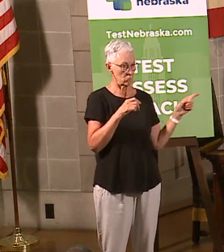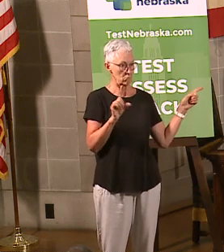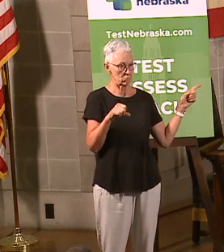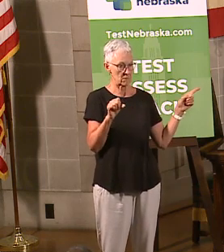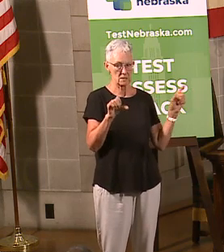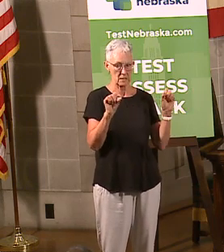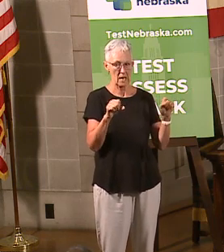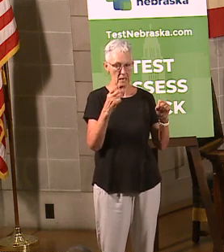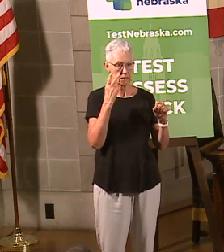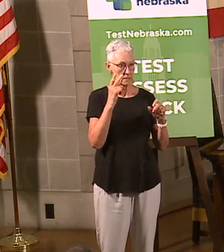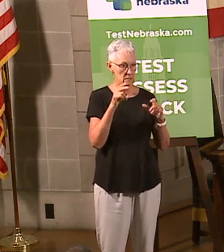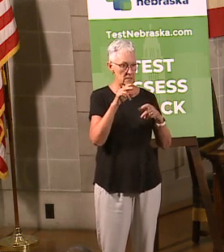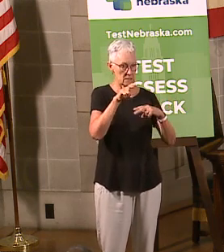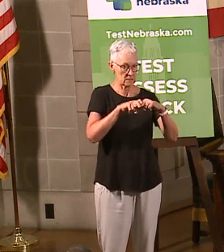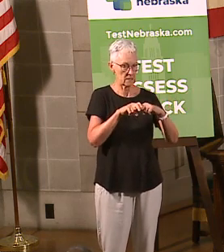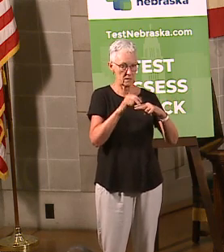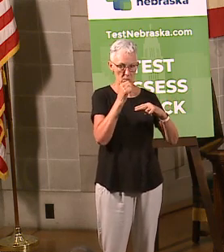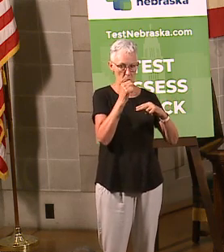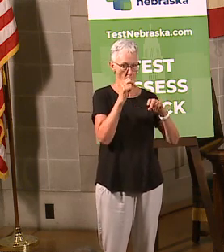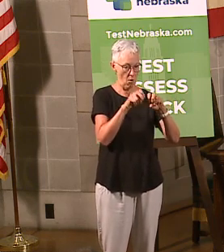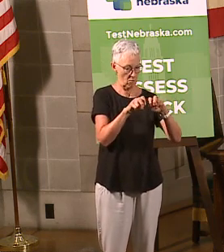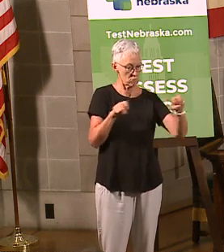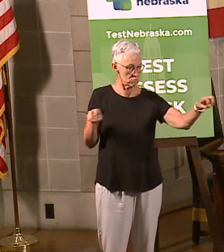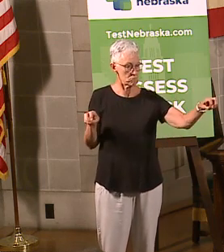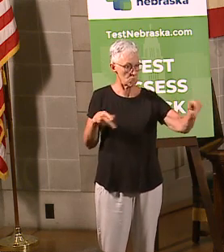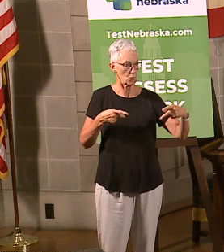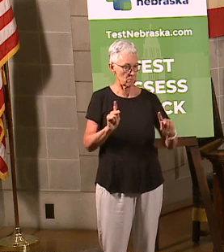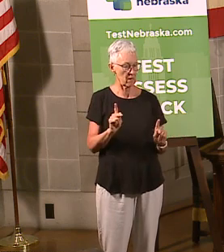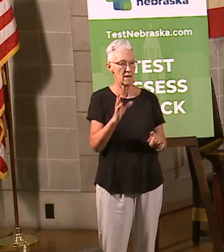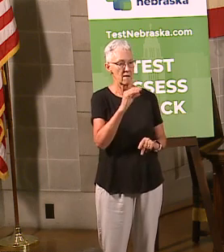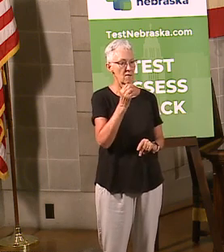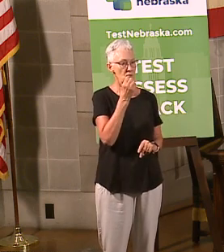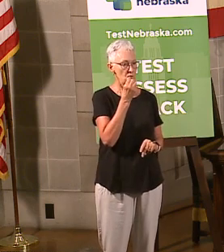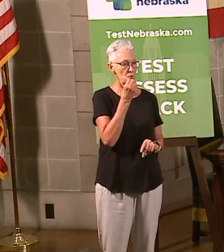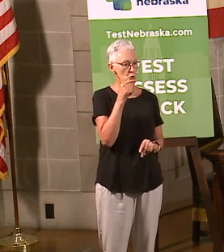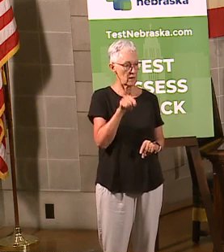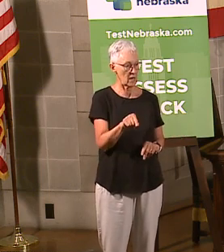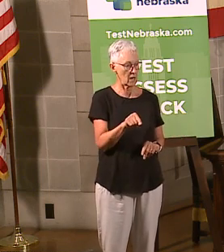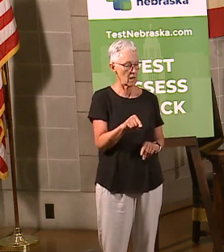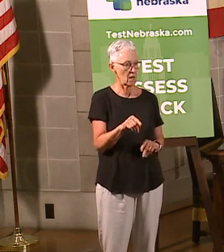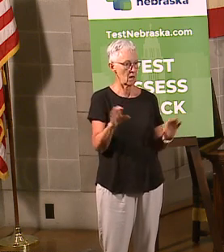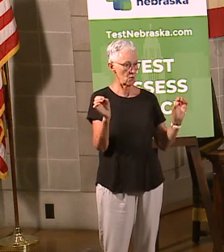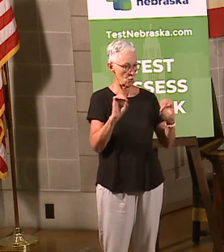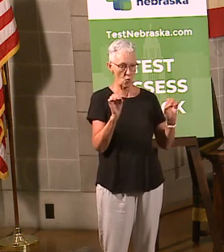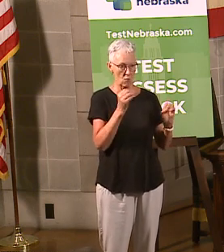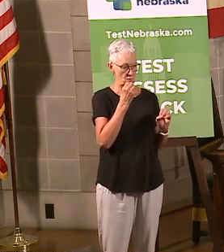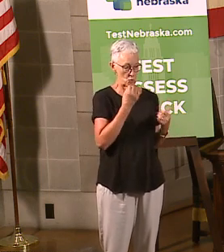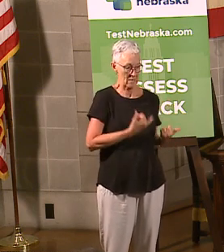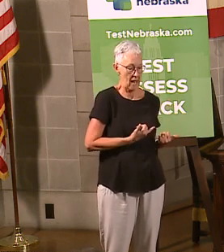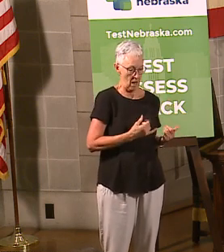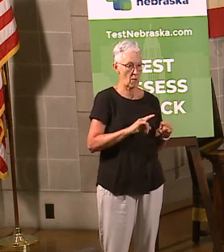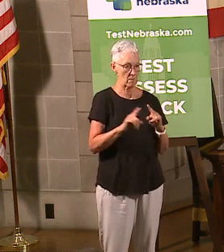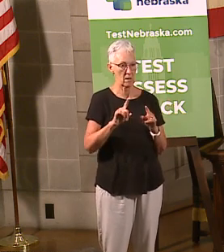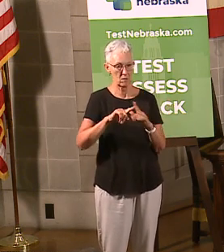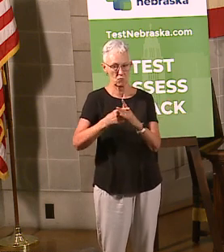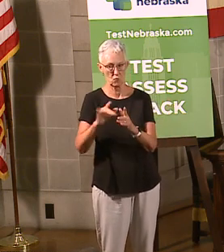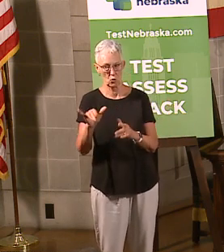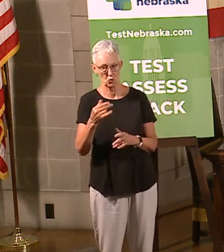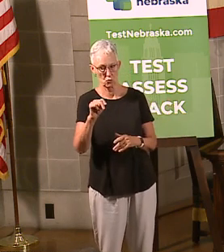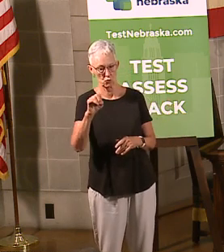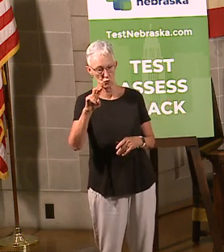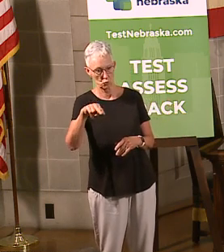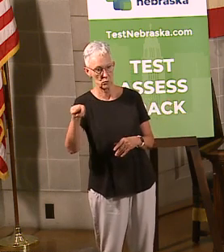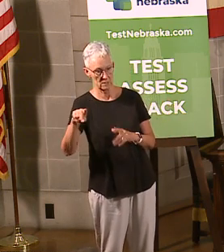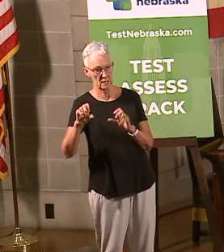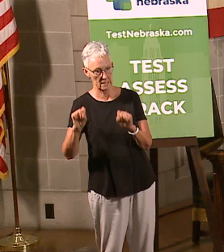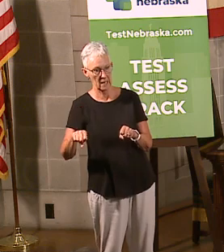as well. So all the other rules will be applying, but no food right now. Starting June 22nd, yes to food. Becca with NEC has a